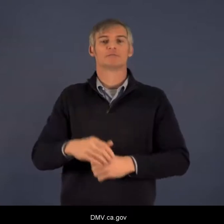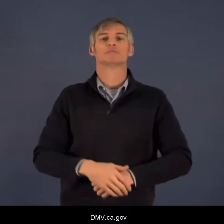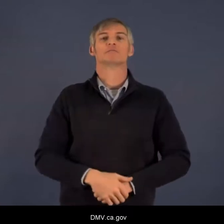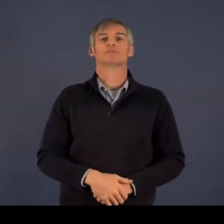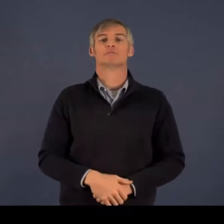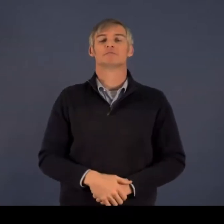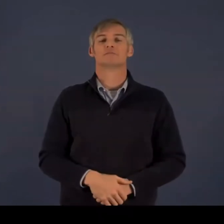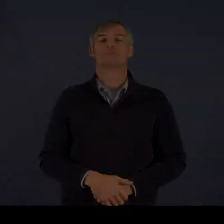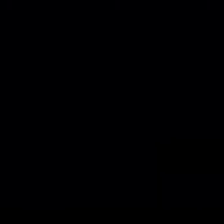dmv.ca.gov.